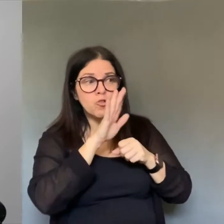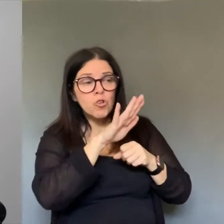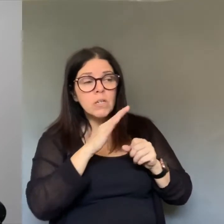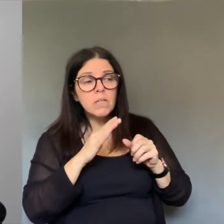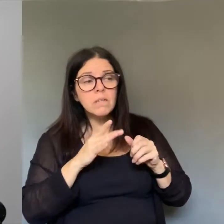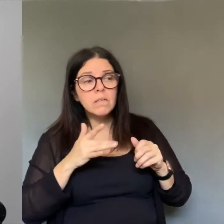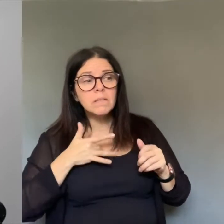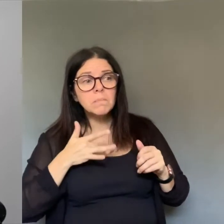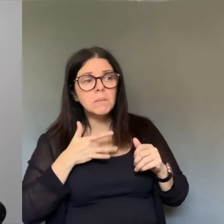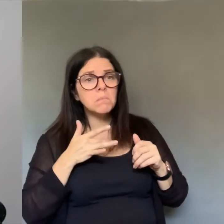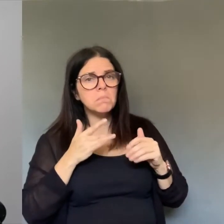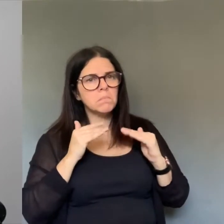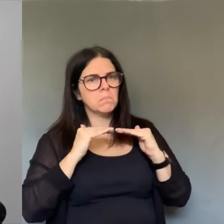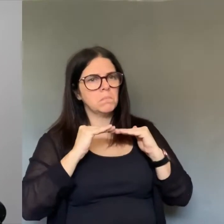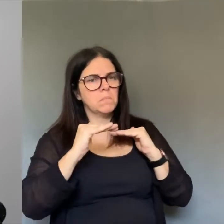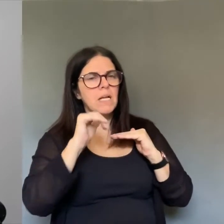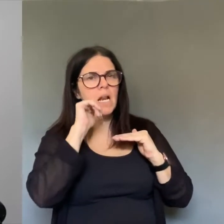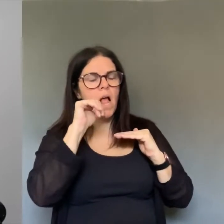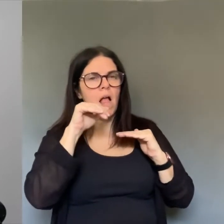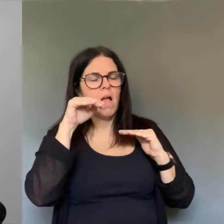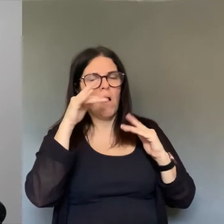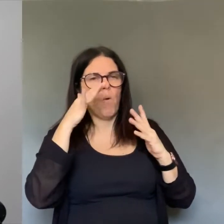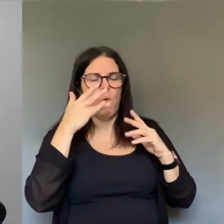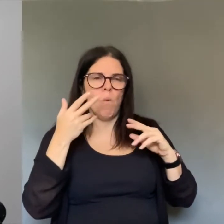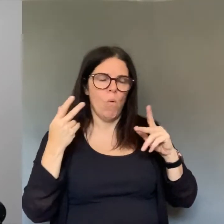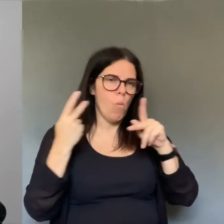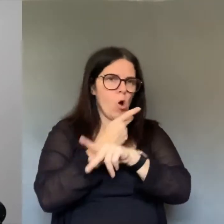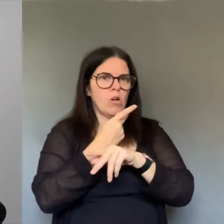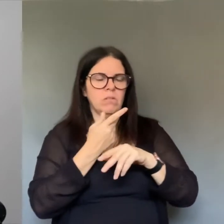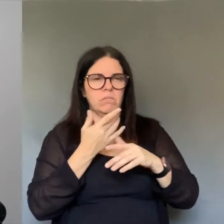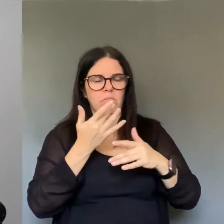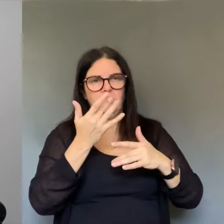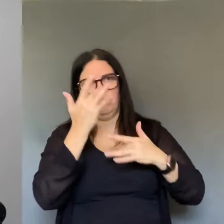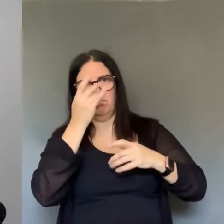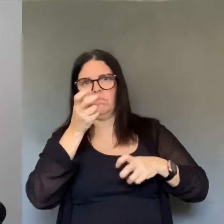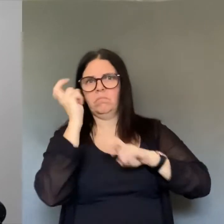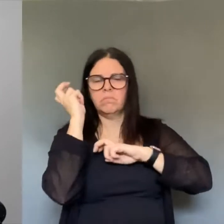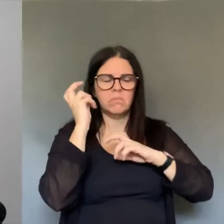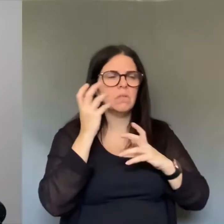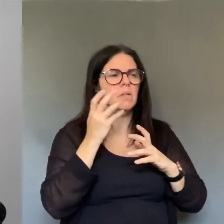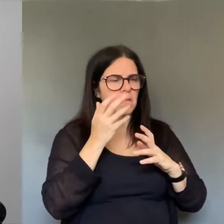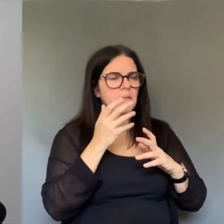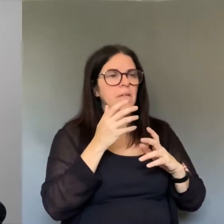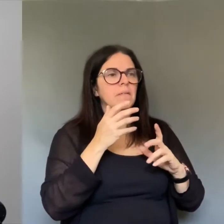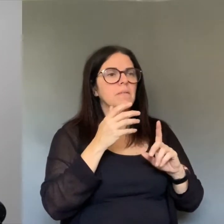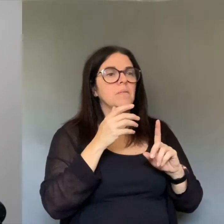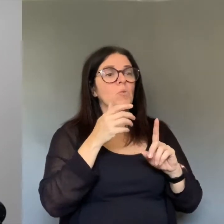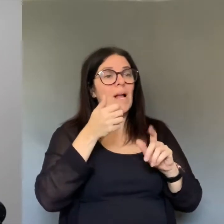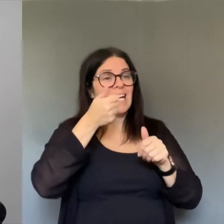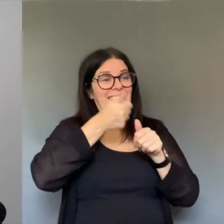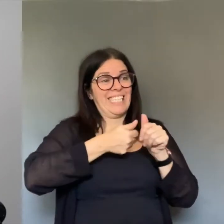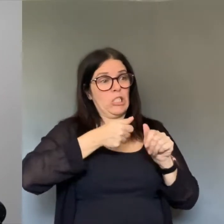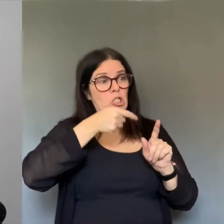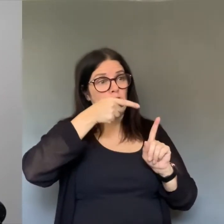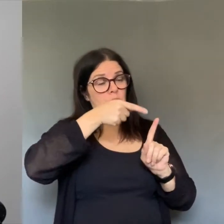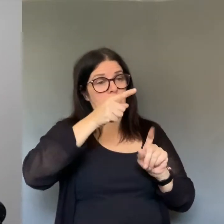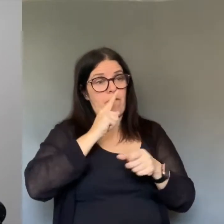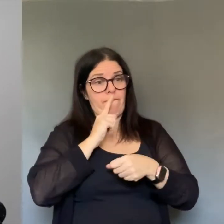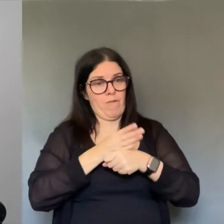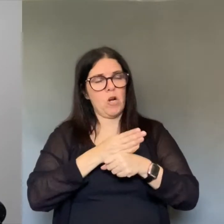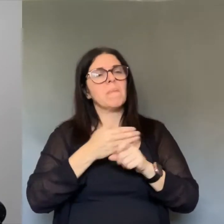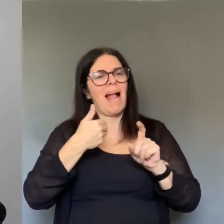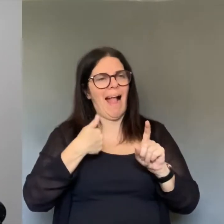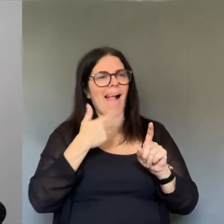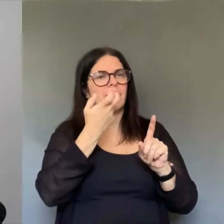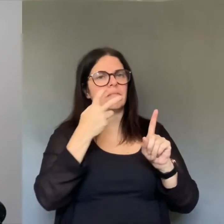following up with them and we are getting in touch with them regularly to make sure that their symptoms are stable, it's not getting